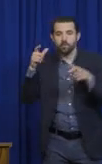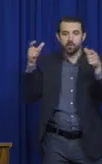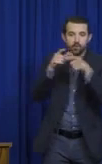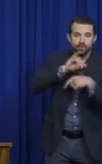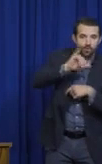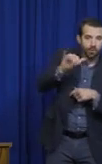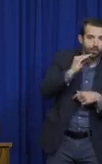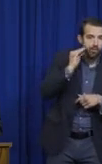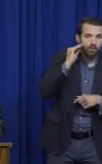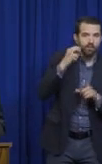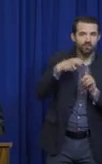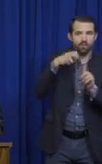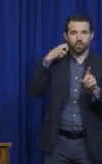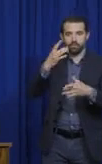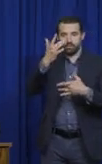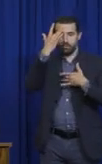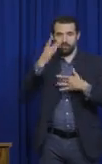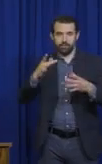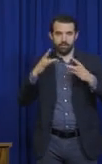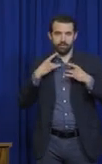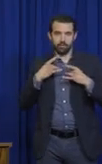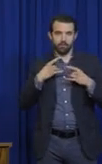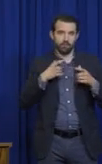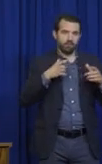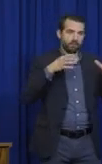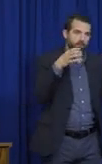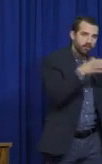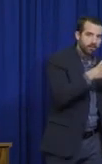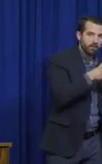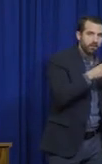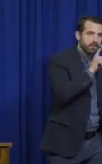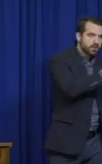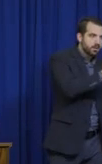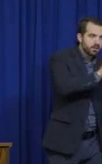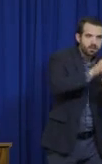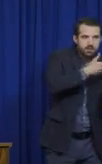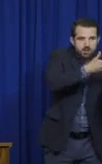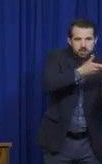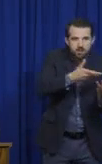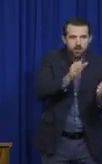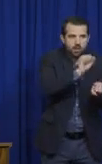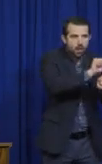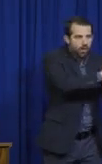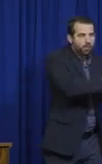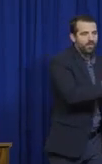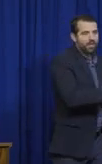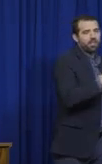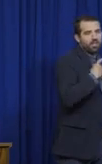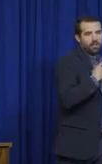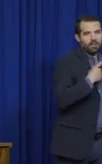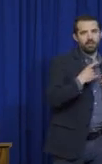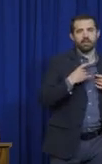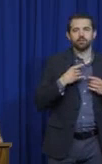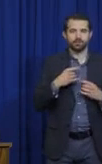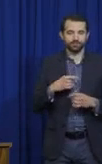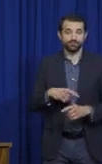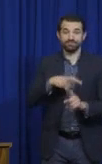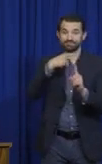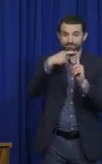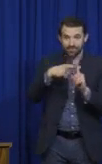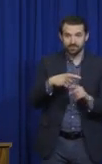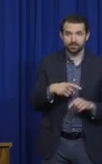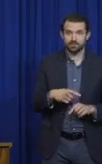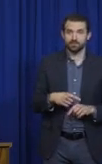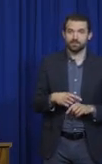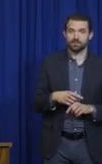That's one reason. Another reason is that racial and ethnic minorities, unfortunately, have less robust coverage